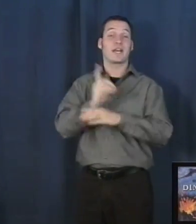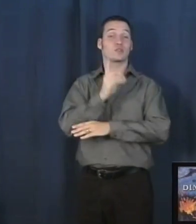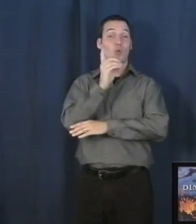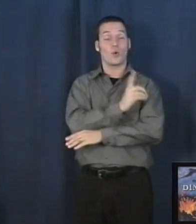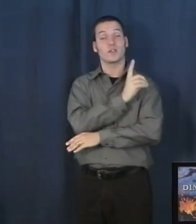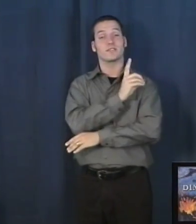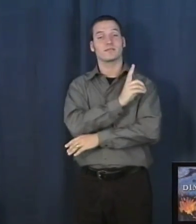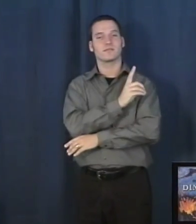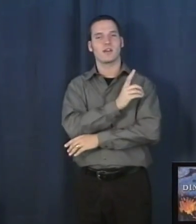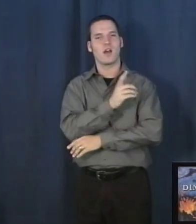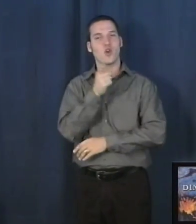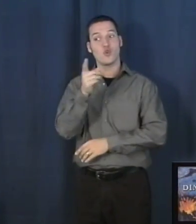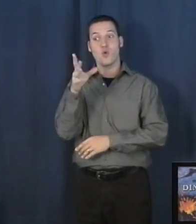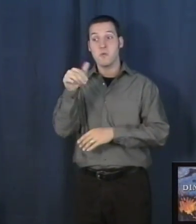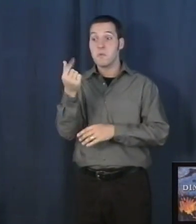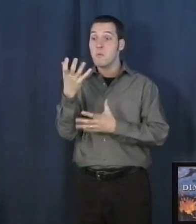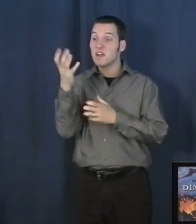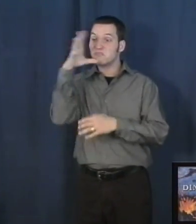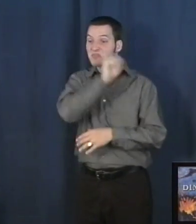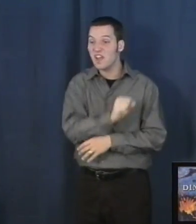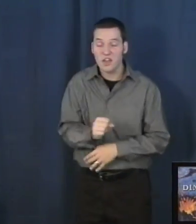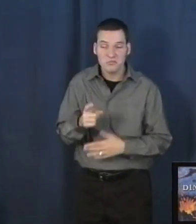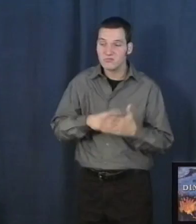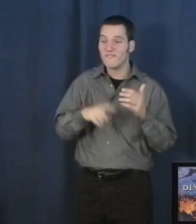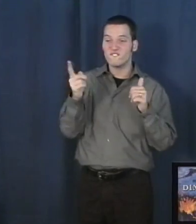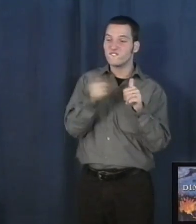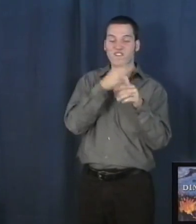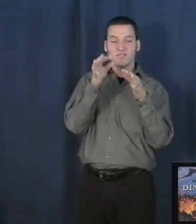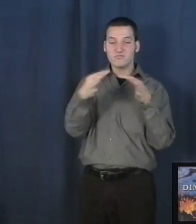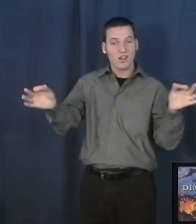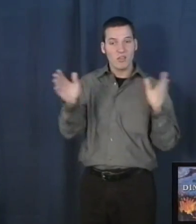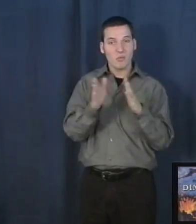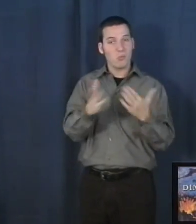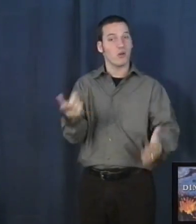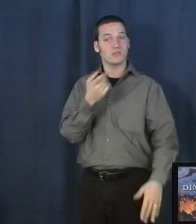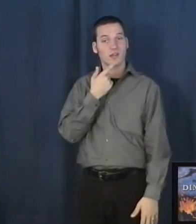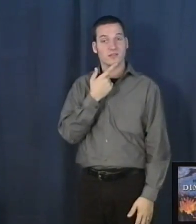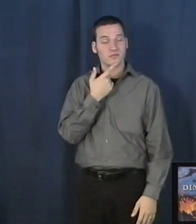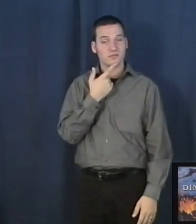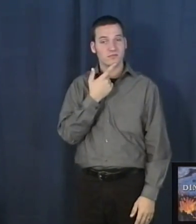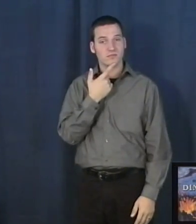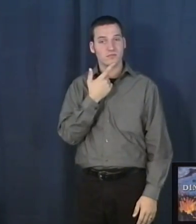dinosaurs. Would anybody like to just take a wild guess at what the first sentence in the book says?